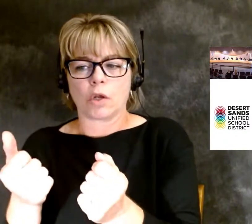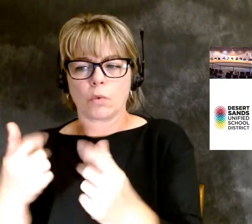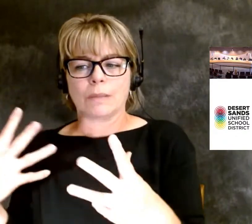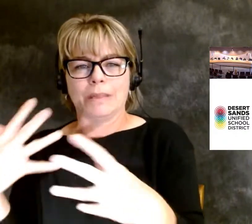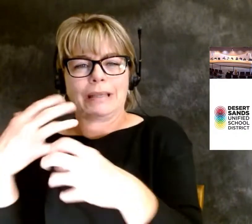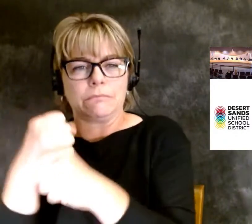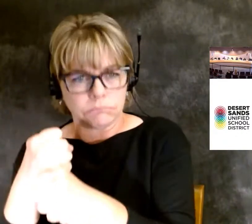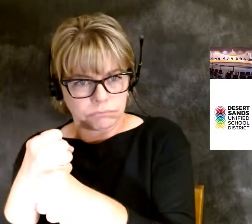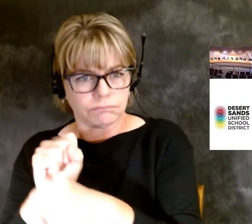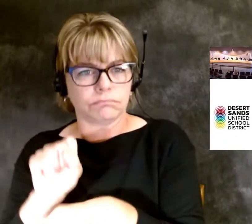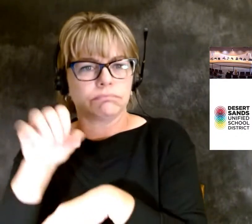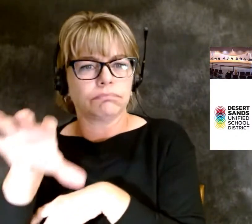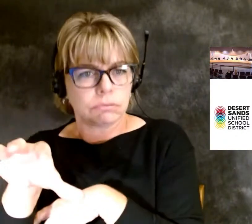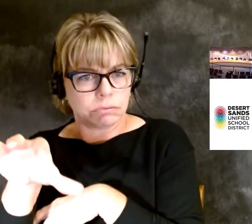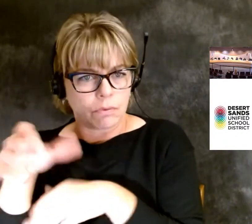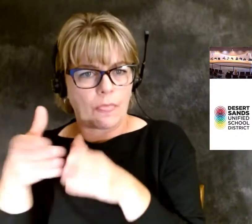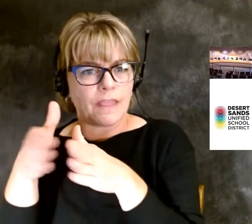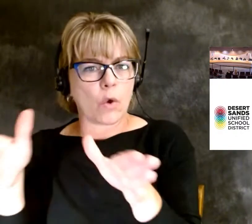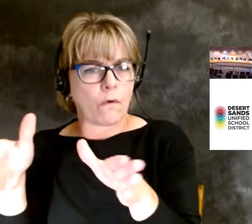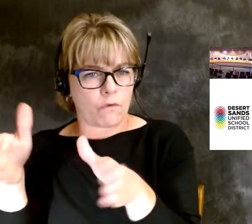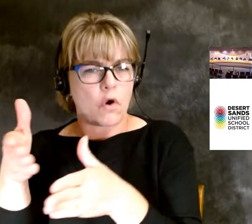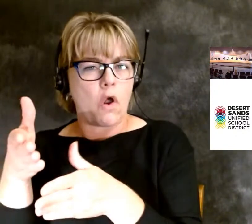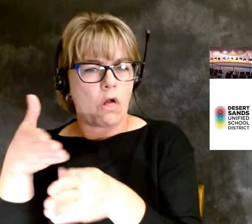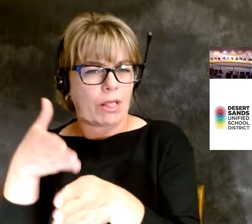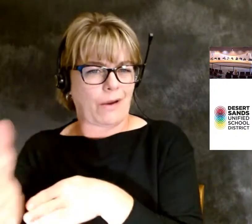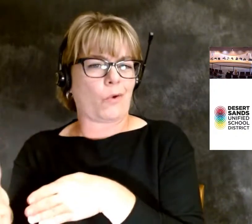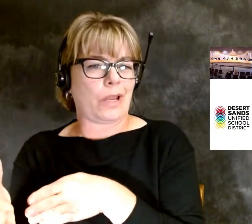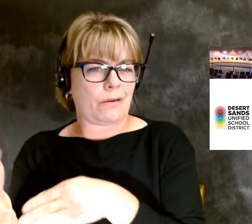area. Thank you.